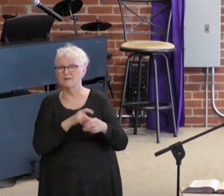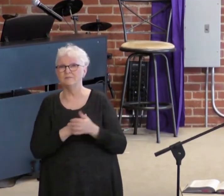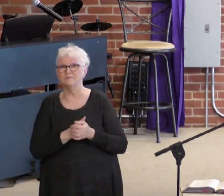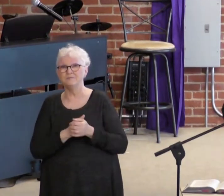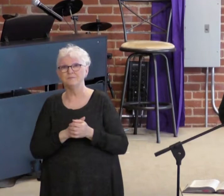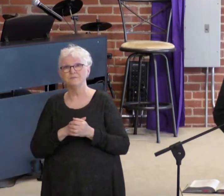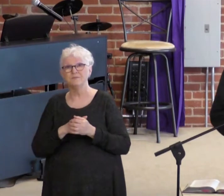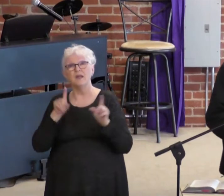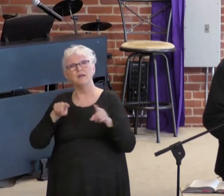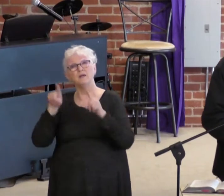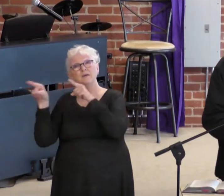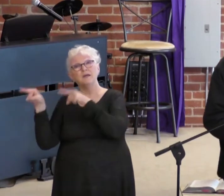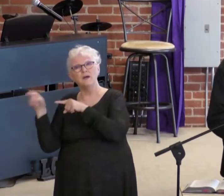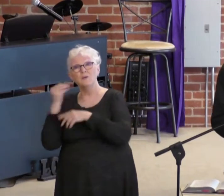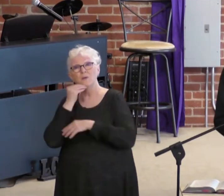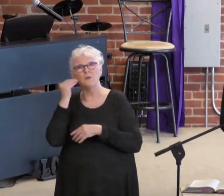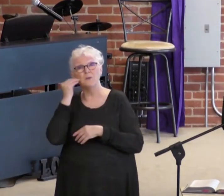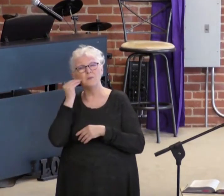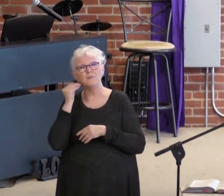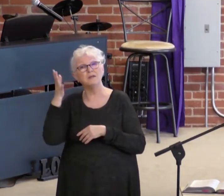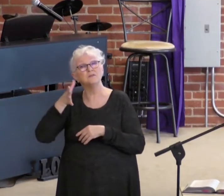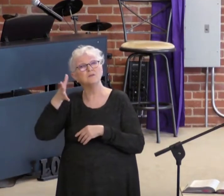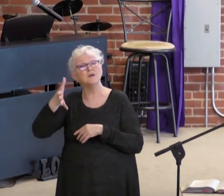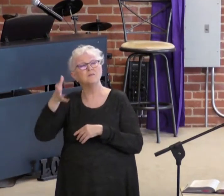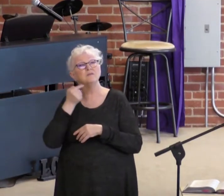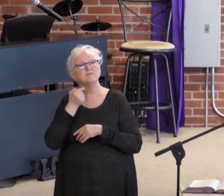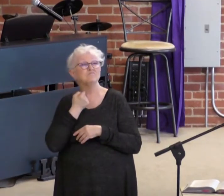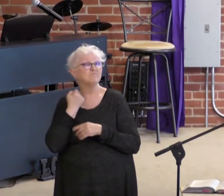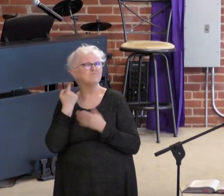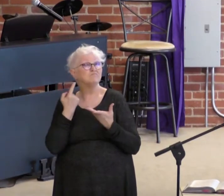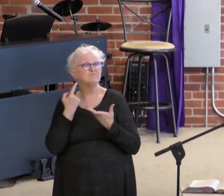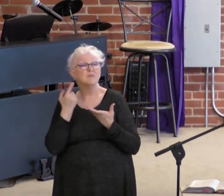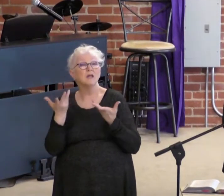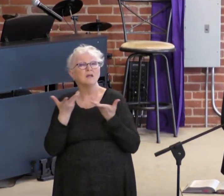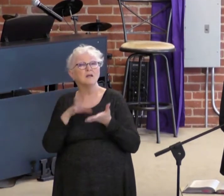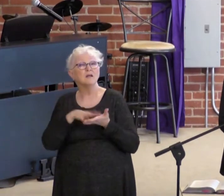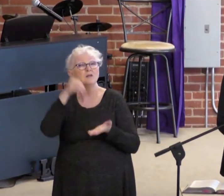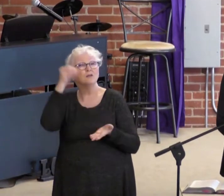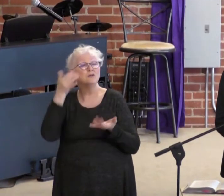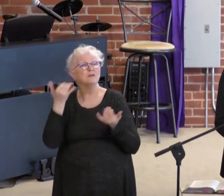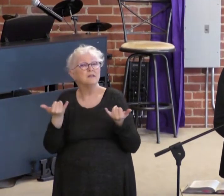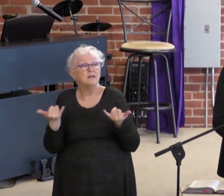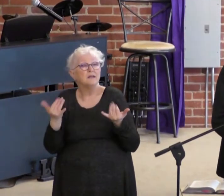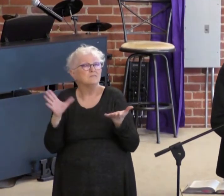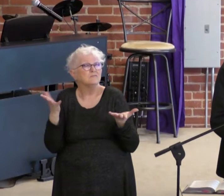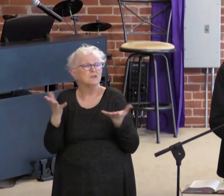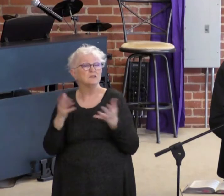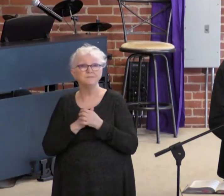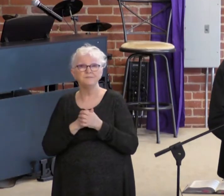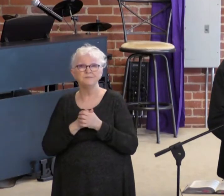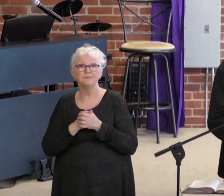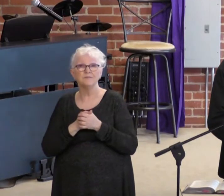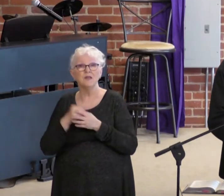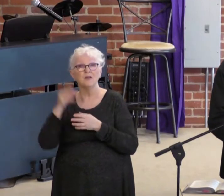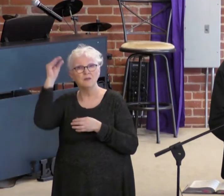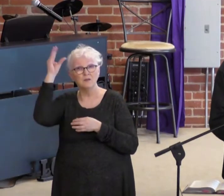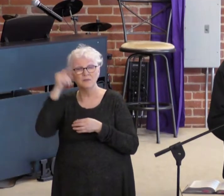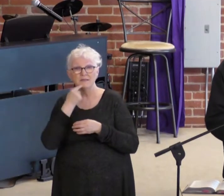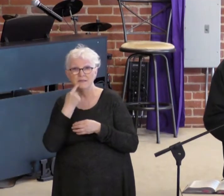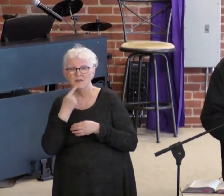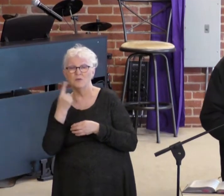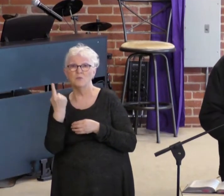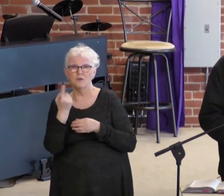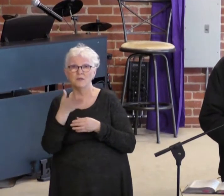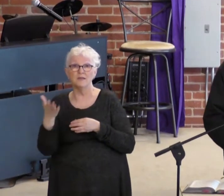went home, and his grandma asked him, you know, what did you learn about today? And he said, well, one thing is that the